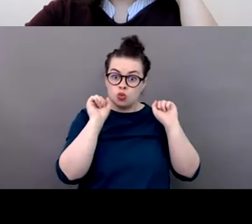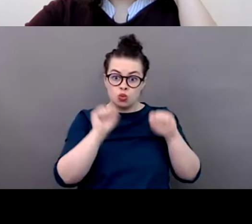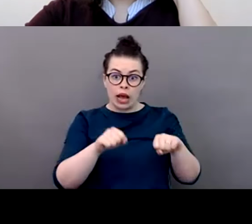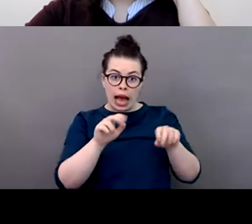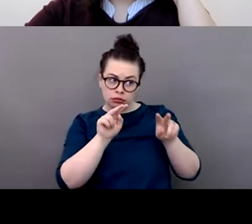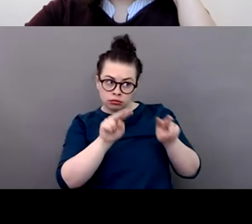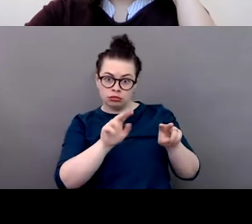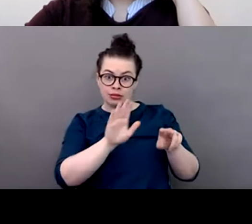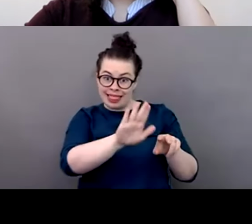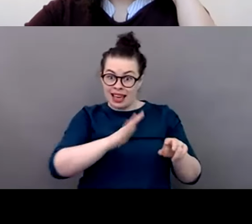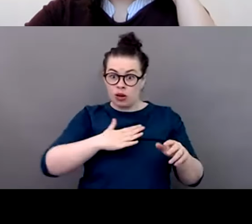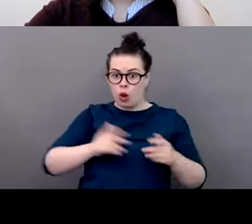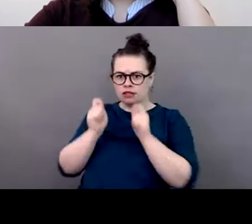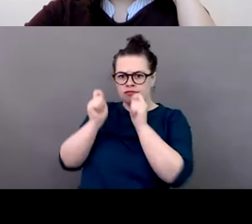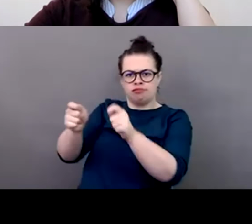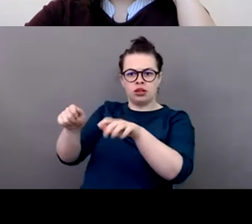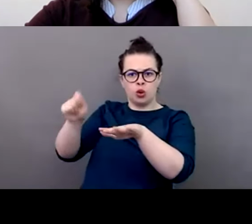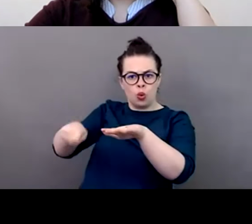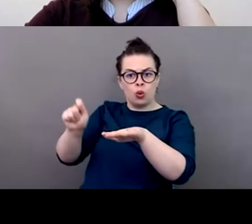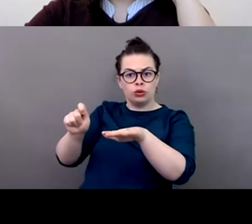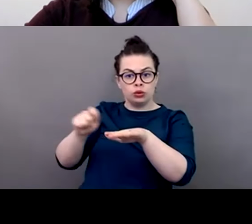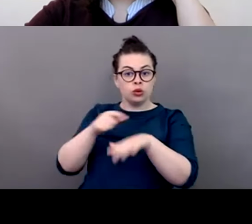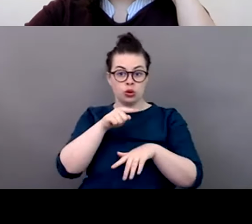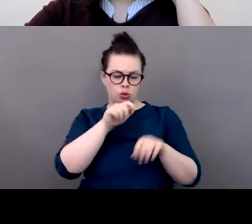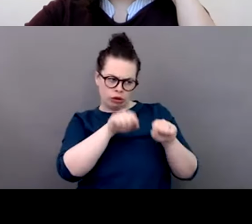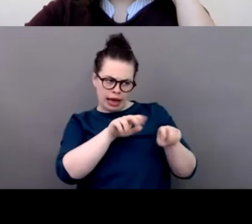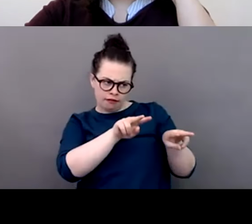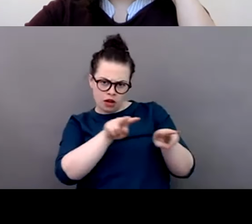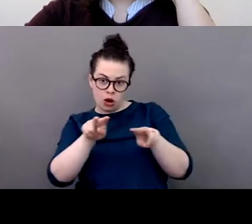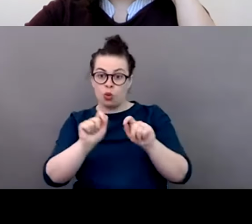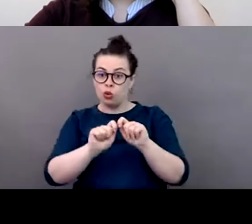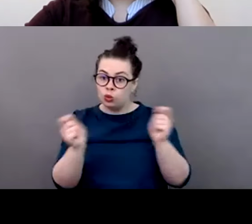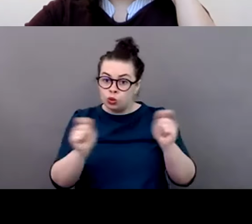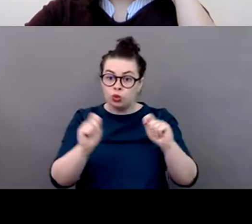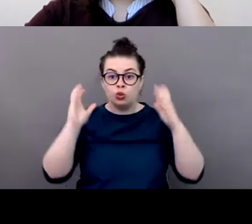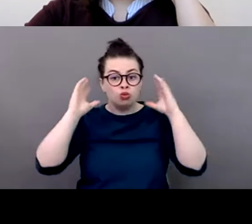quite often and it works. Other than that,